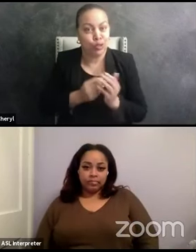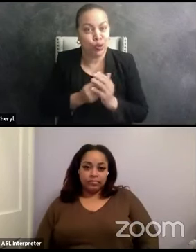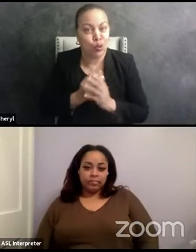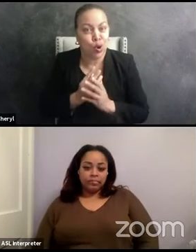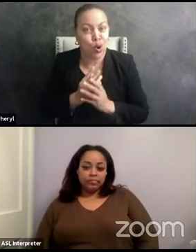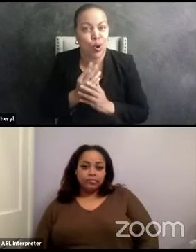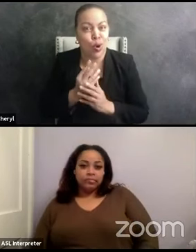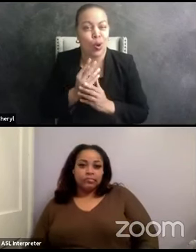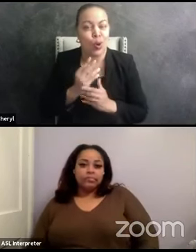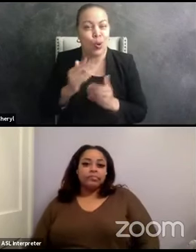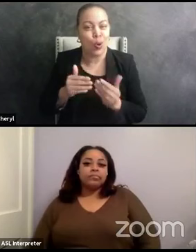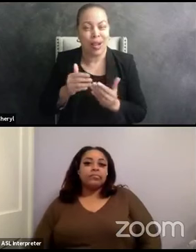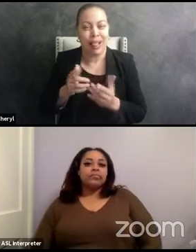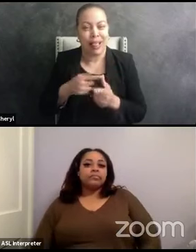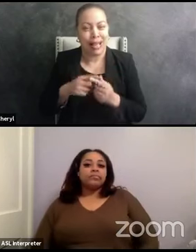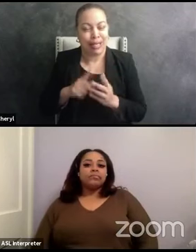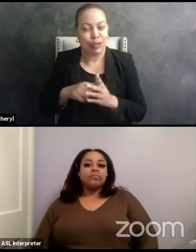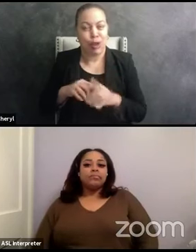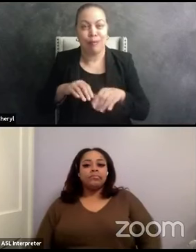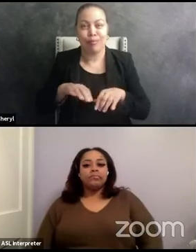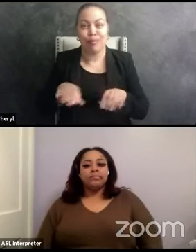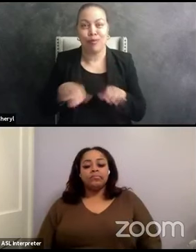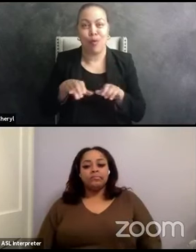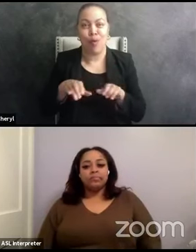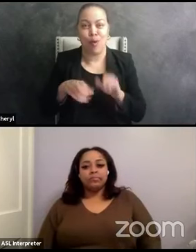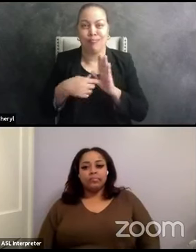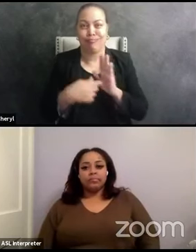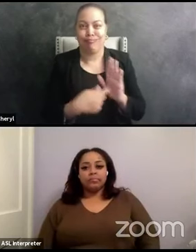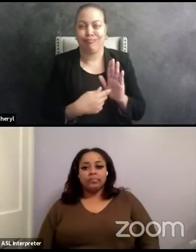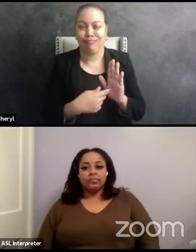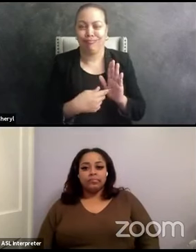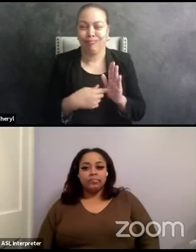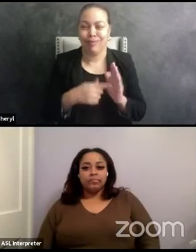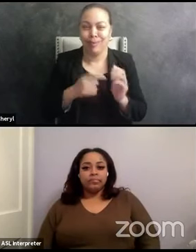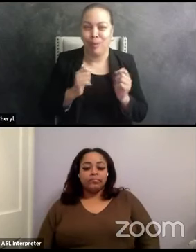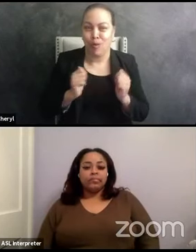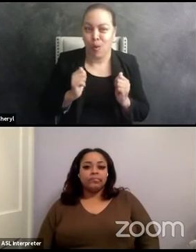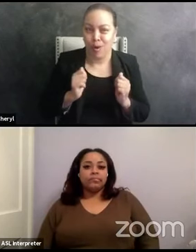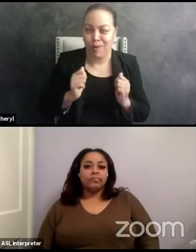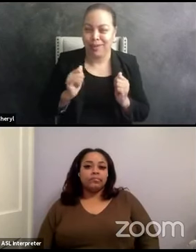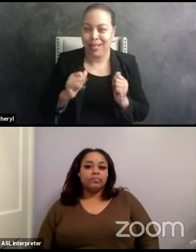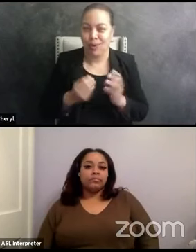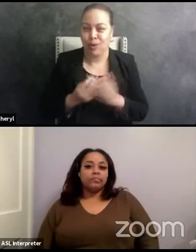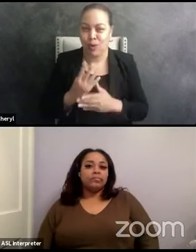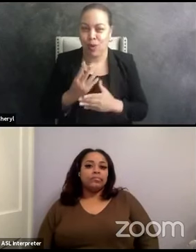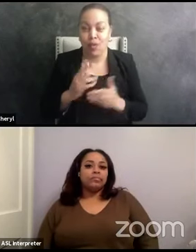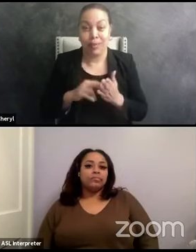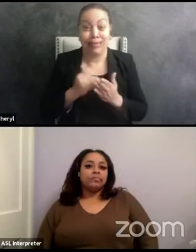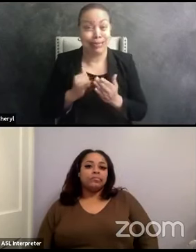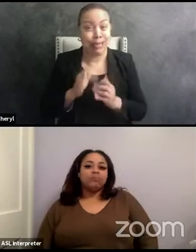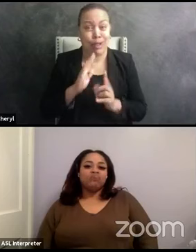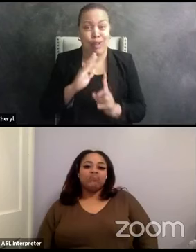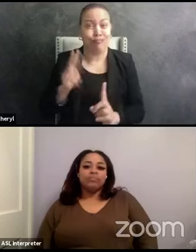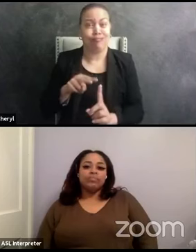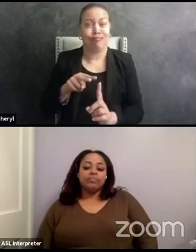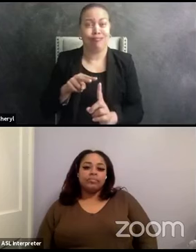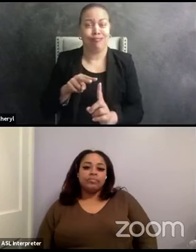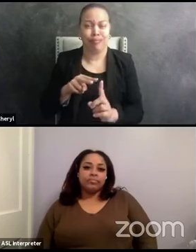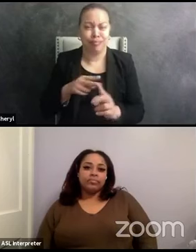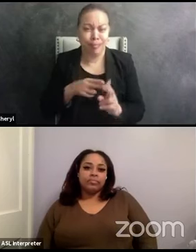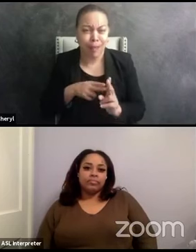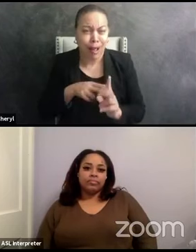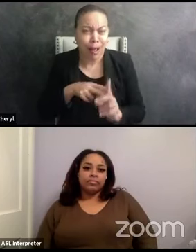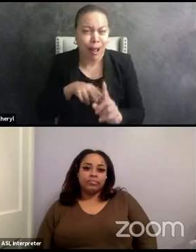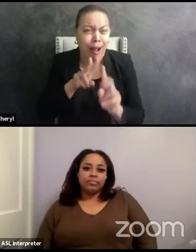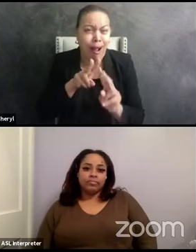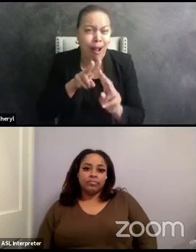so they perform this growth in a way that still centers them and makes them seem like a hero. Like, oh wow, can you believe